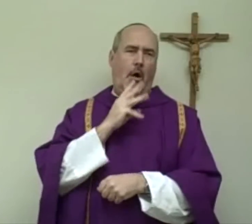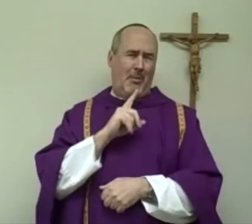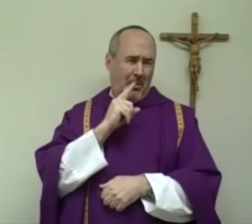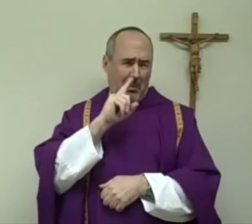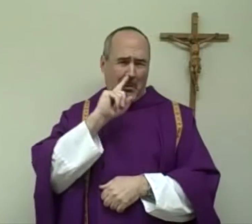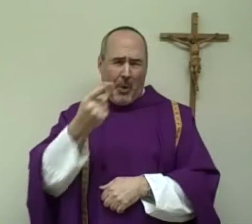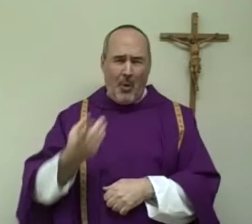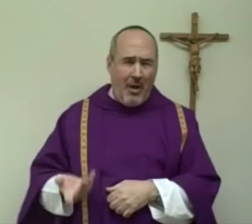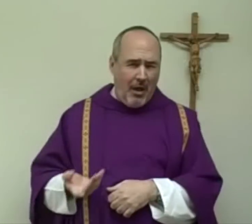day